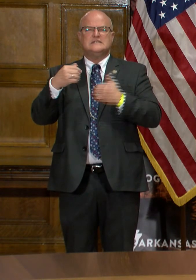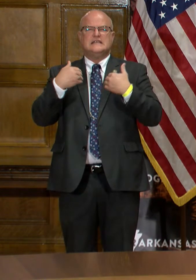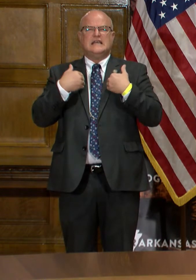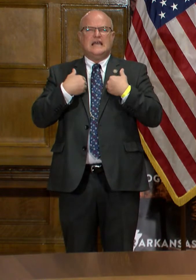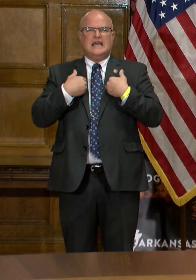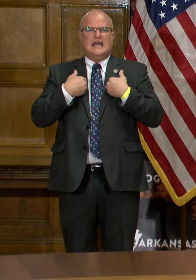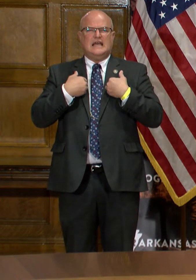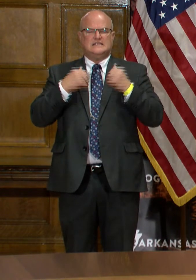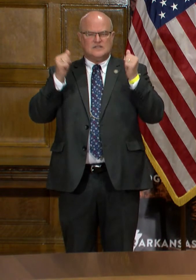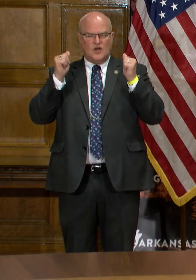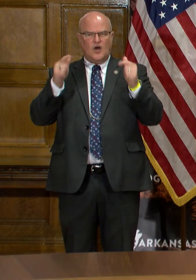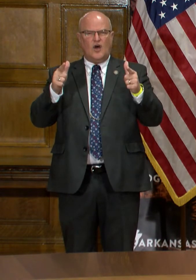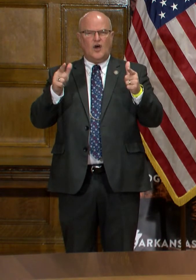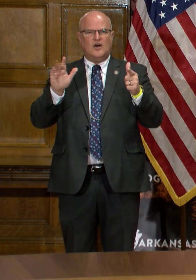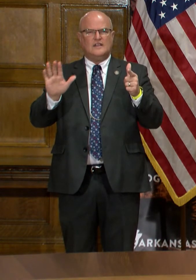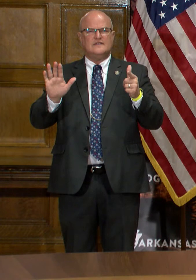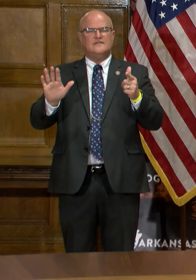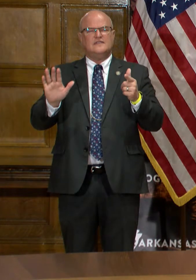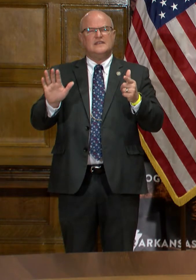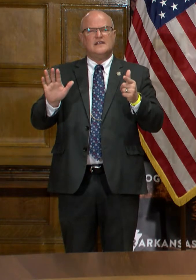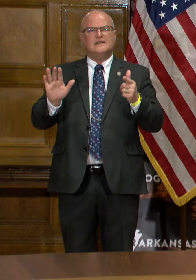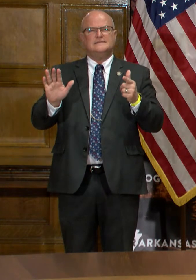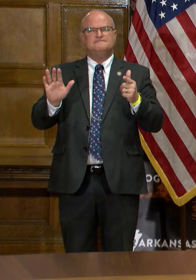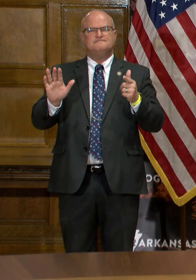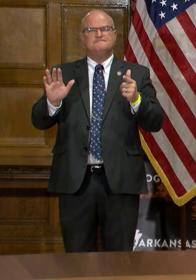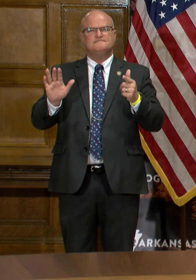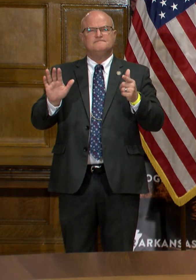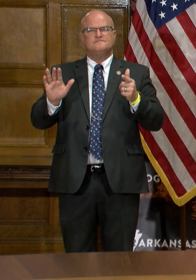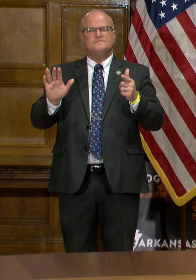having all of their